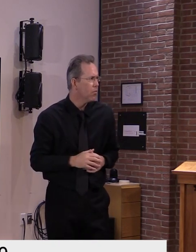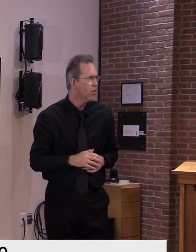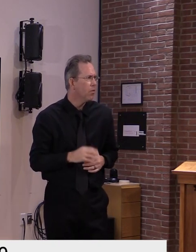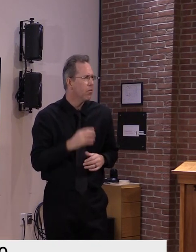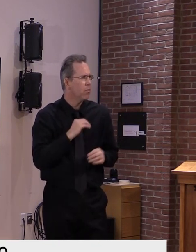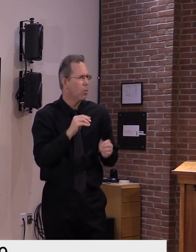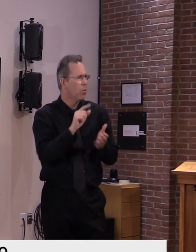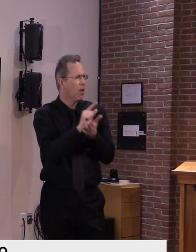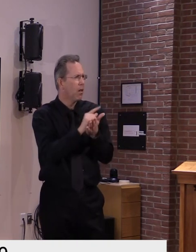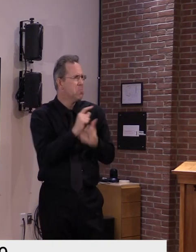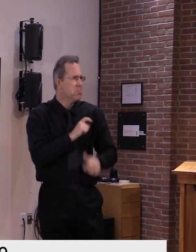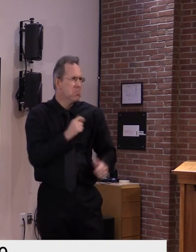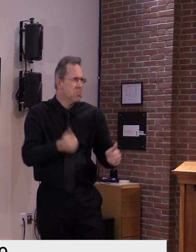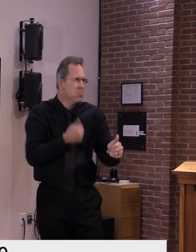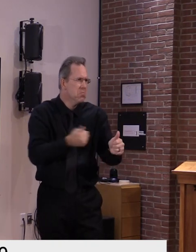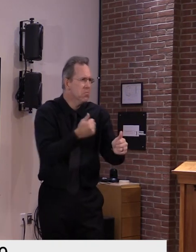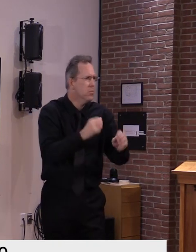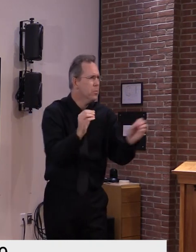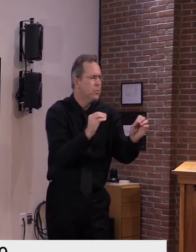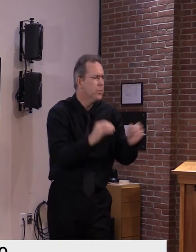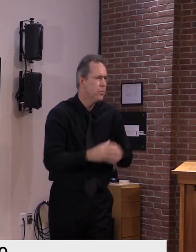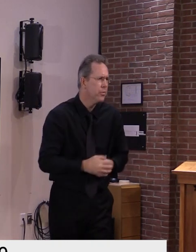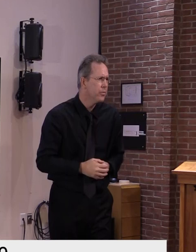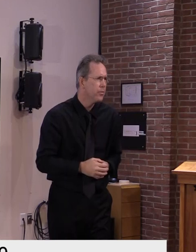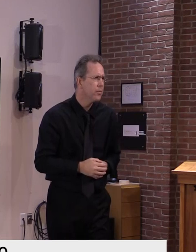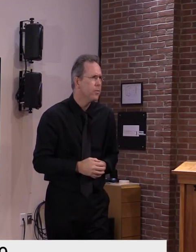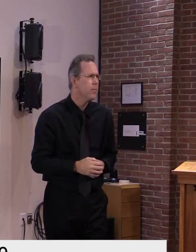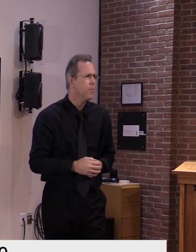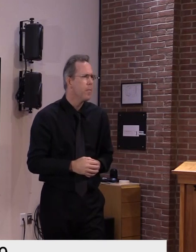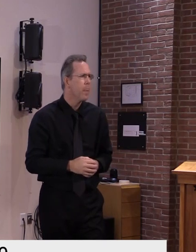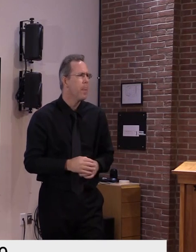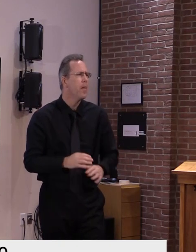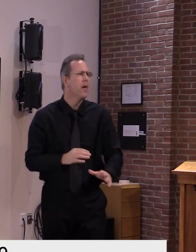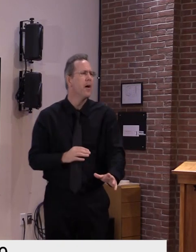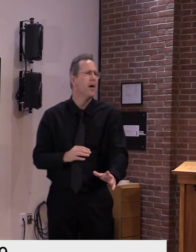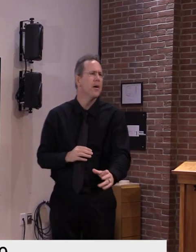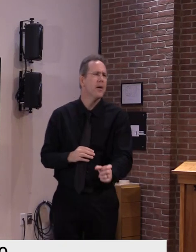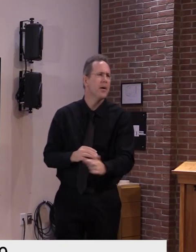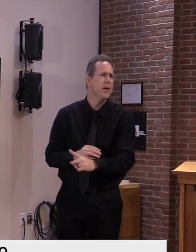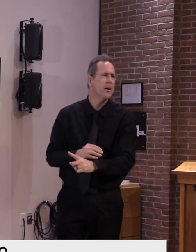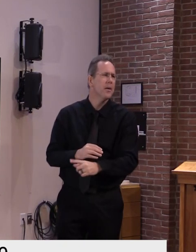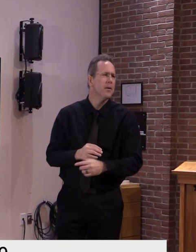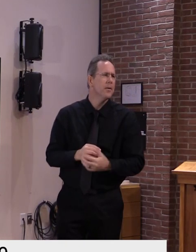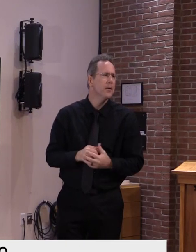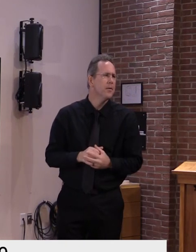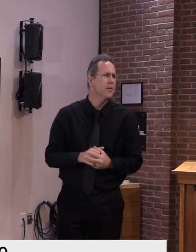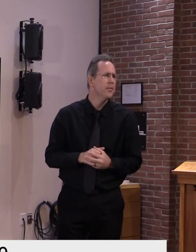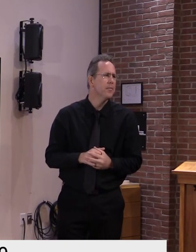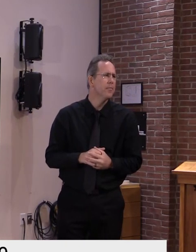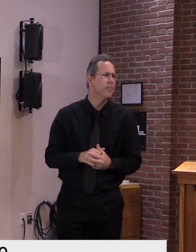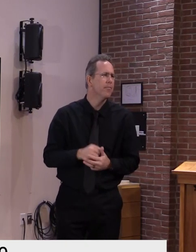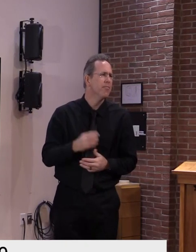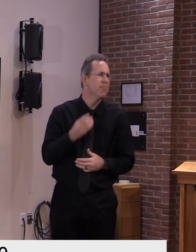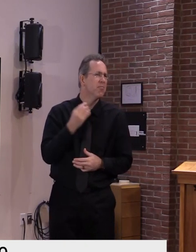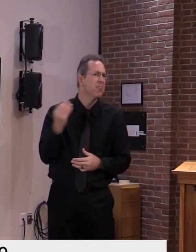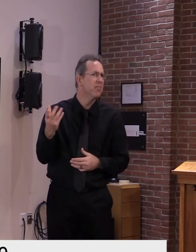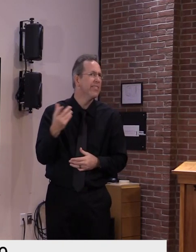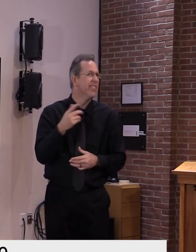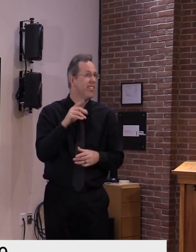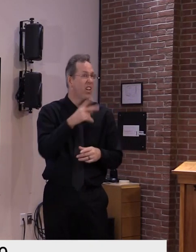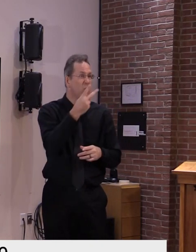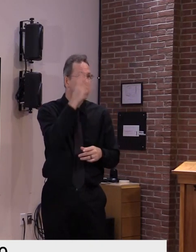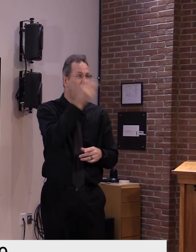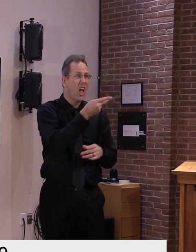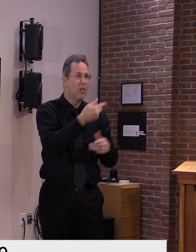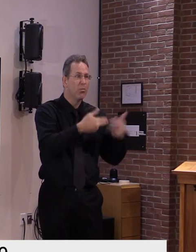I'm sure these folks, didn't adhere to our quarantine stuff. And if they're